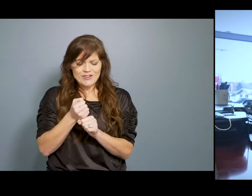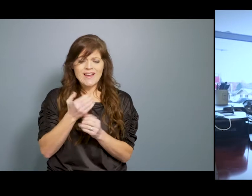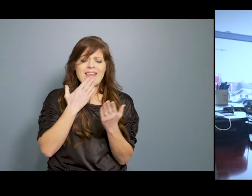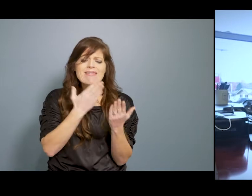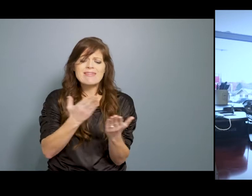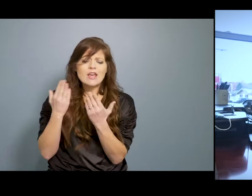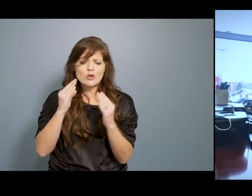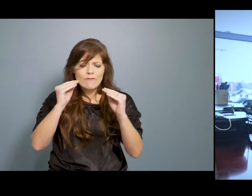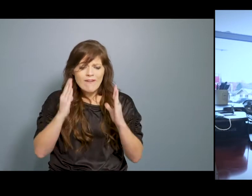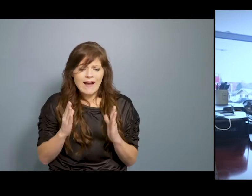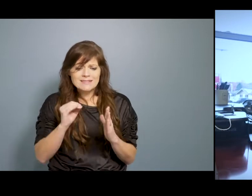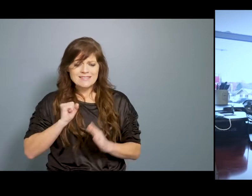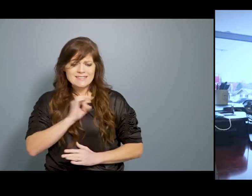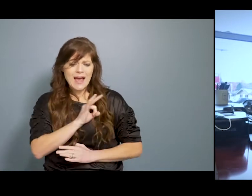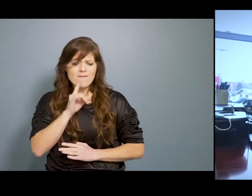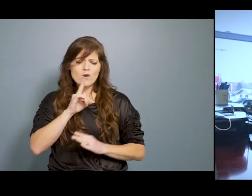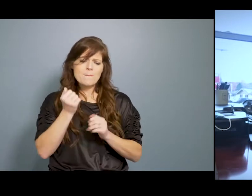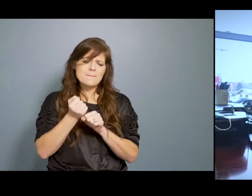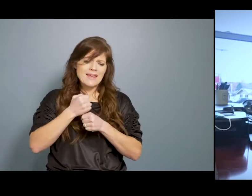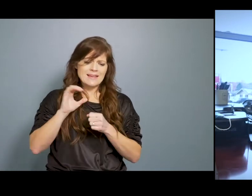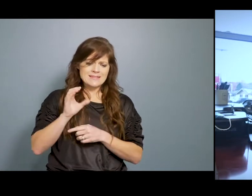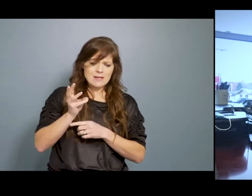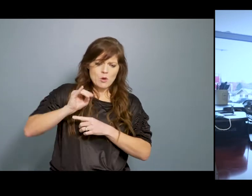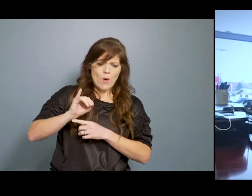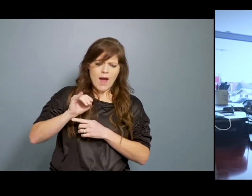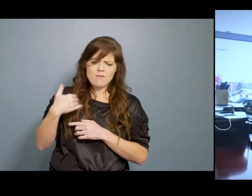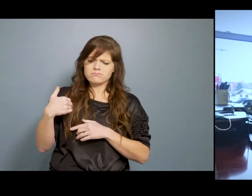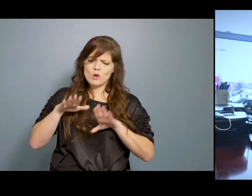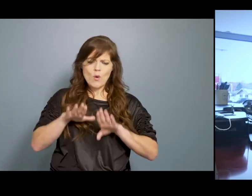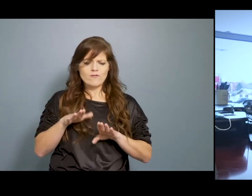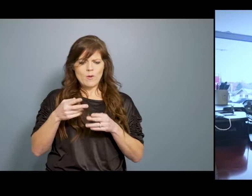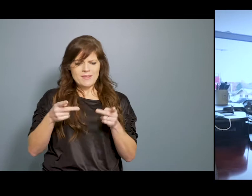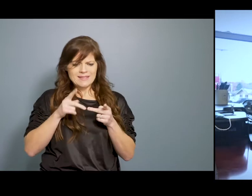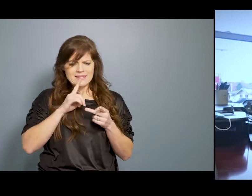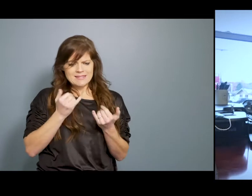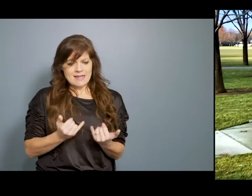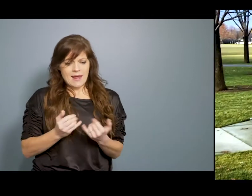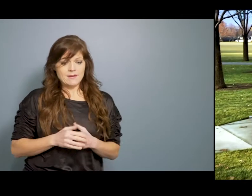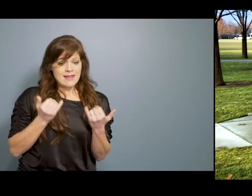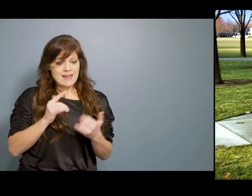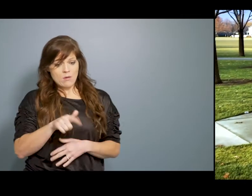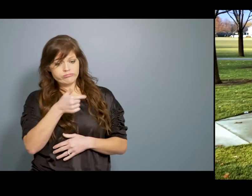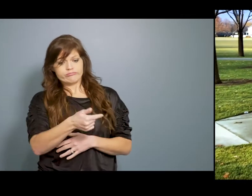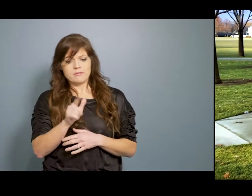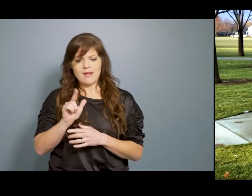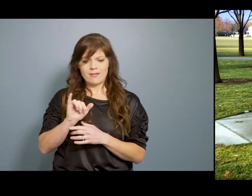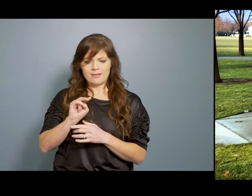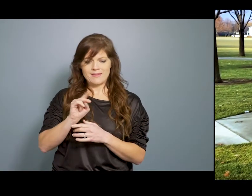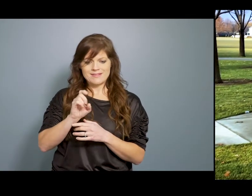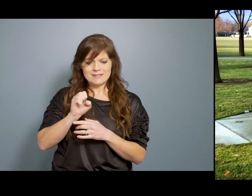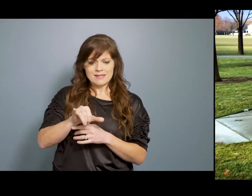making CWI the great place that it is today. Now, over to you, Trustee Lenti. Welcome